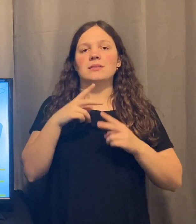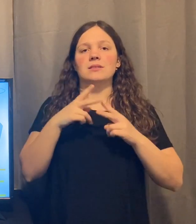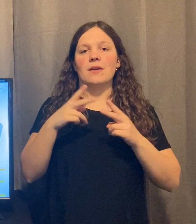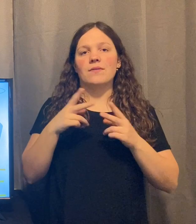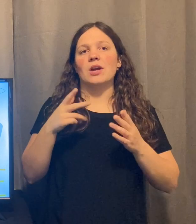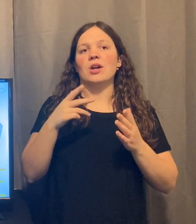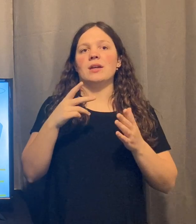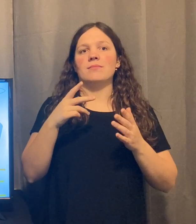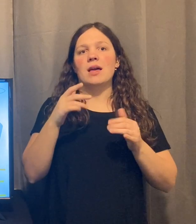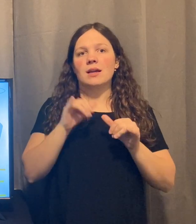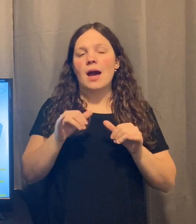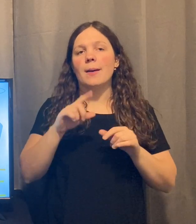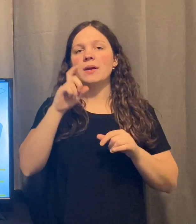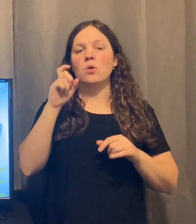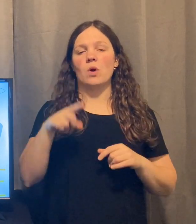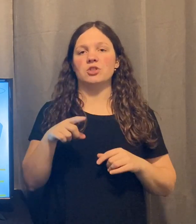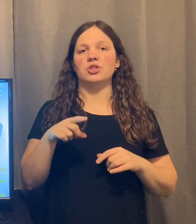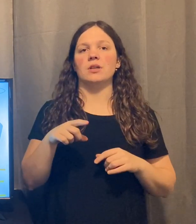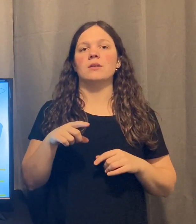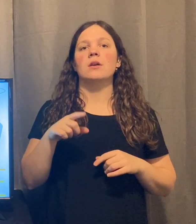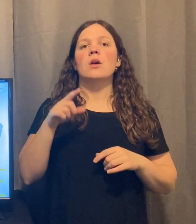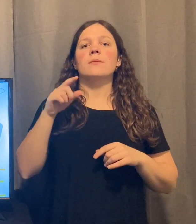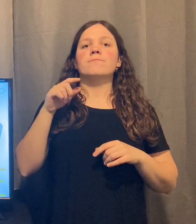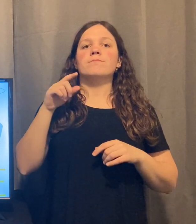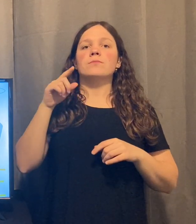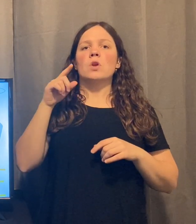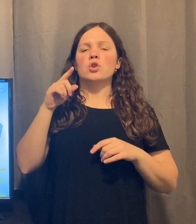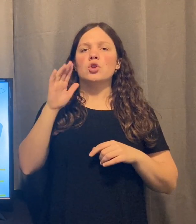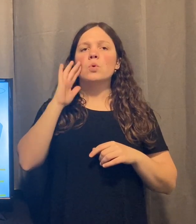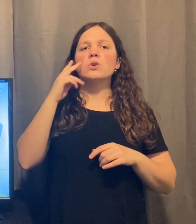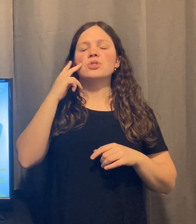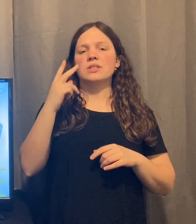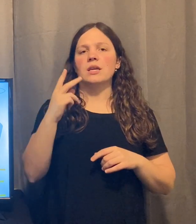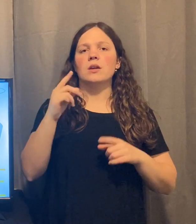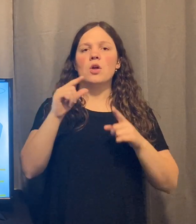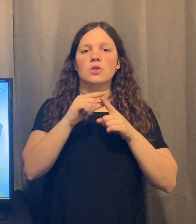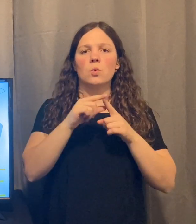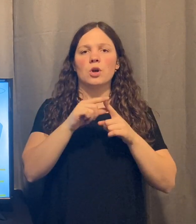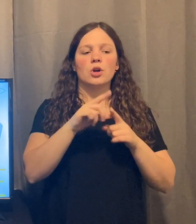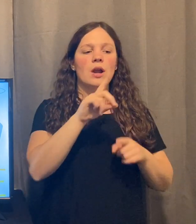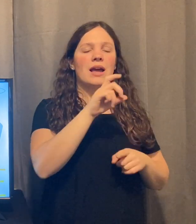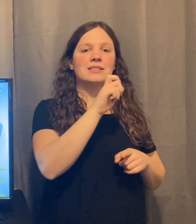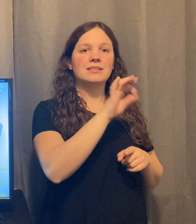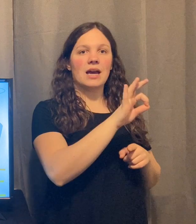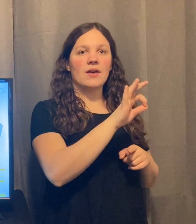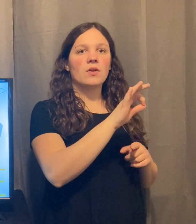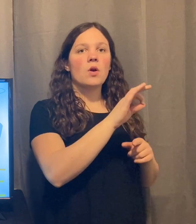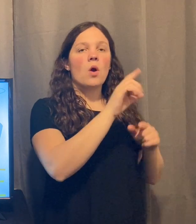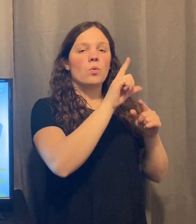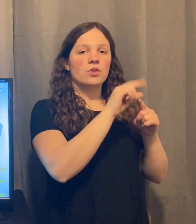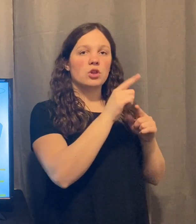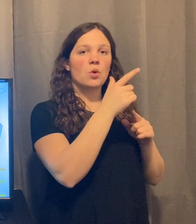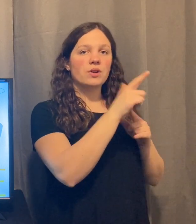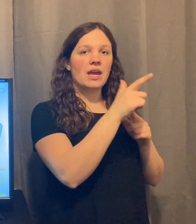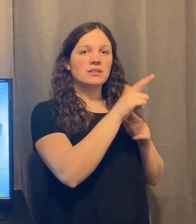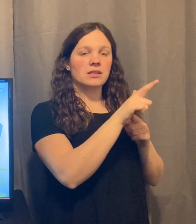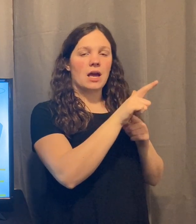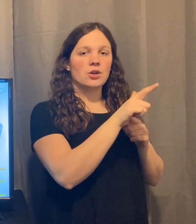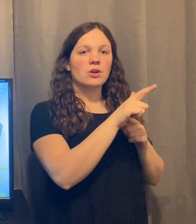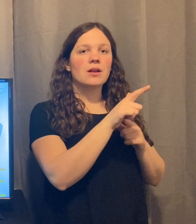a very common question. You will see the word deaf with a lowercase letter